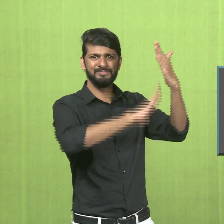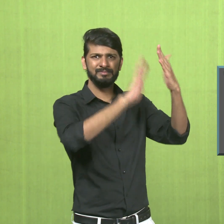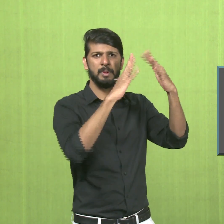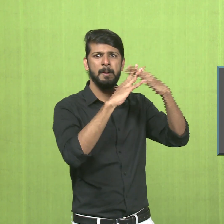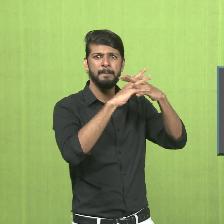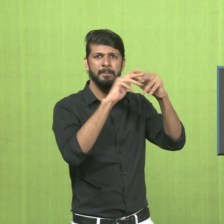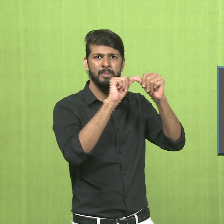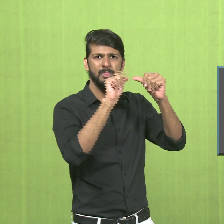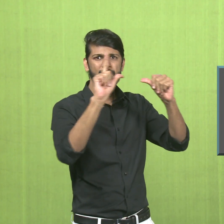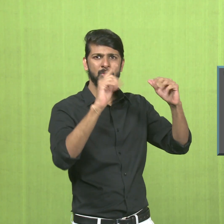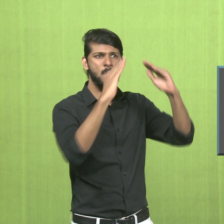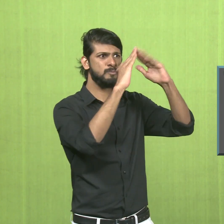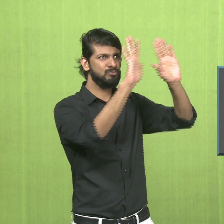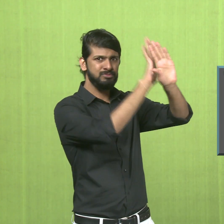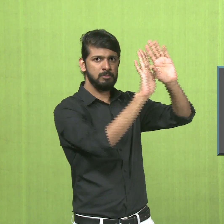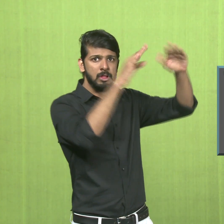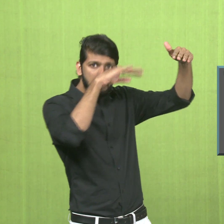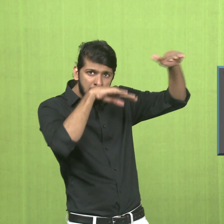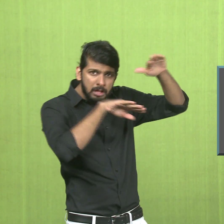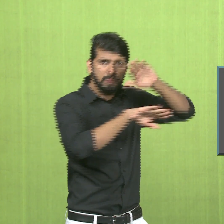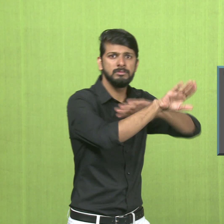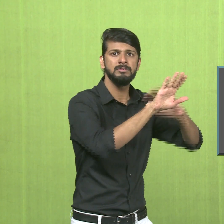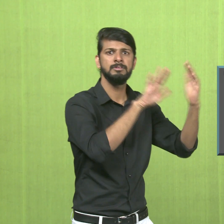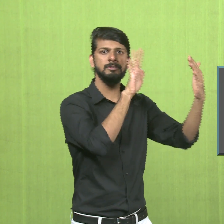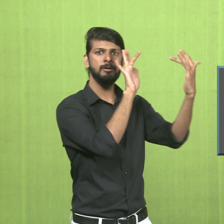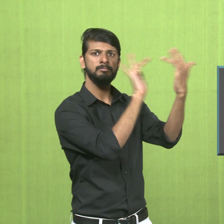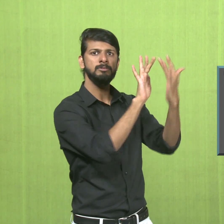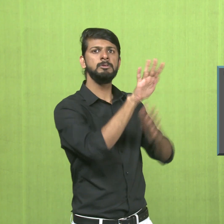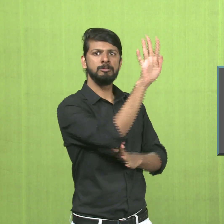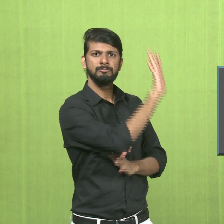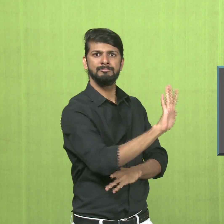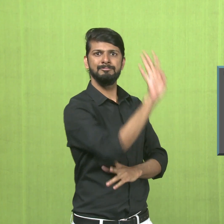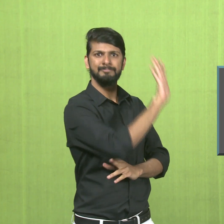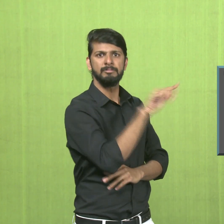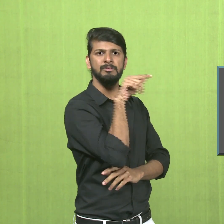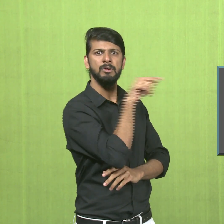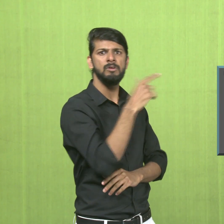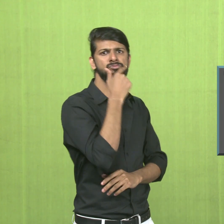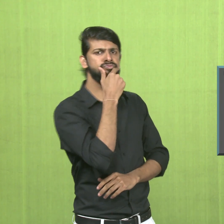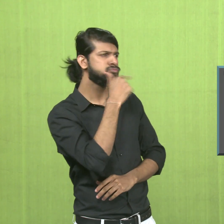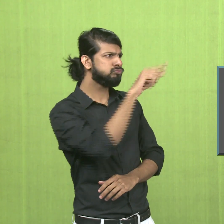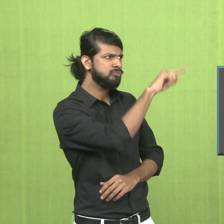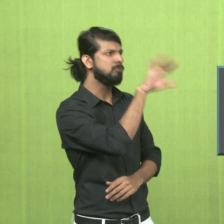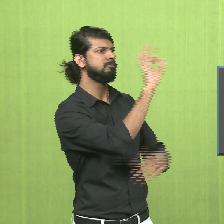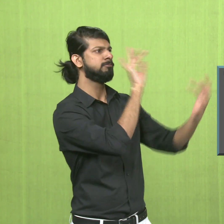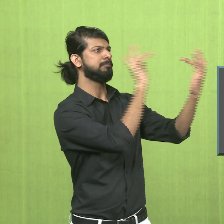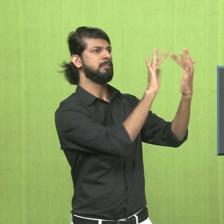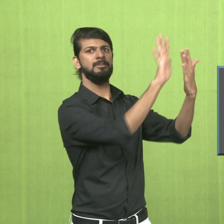This painting is done in the main inner wall of the house. So, first the